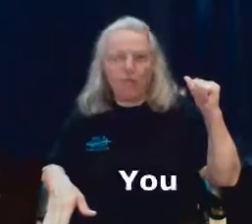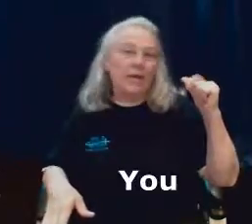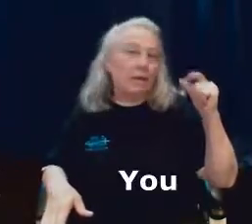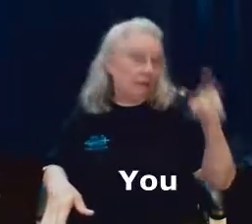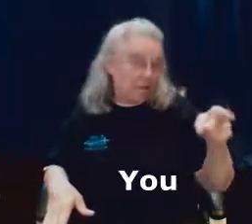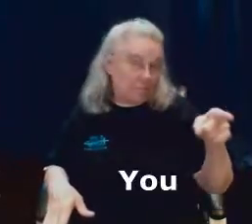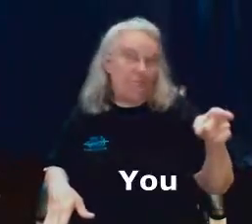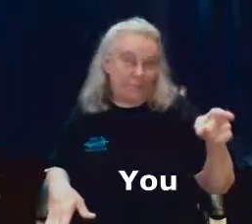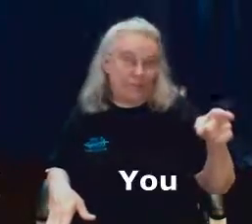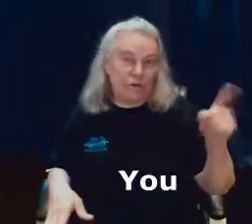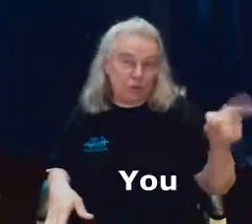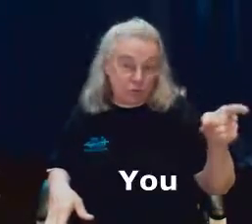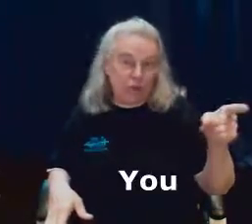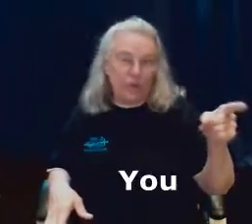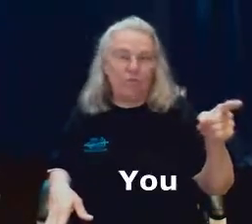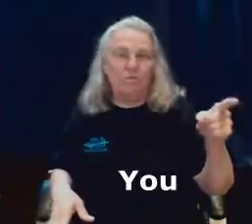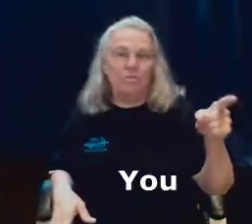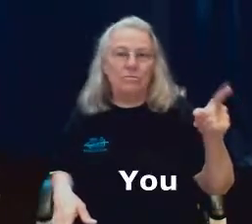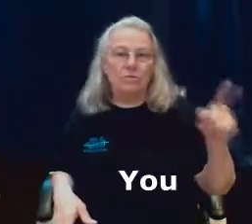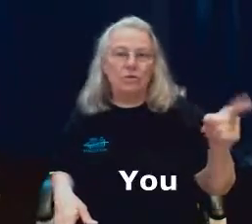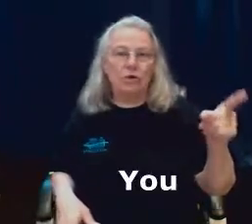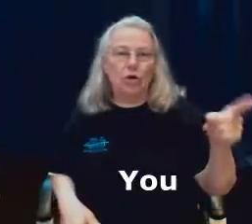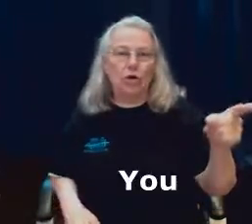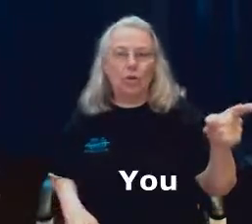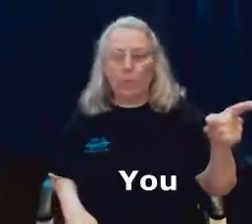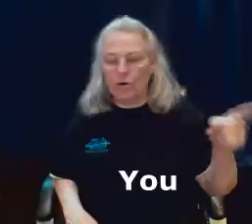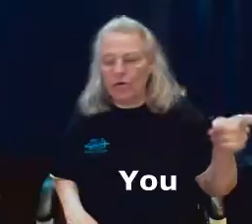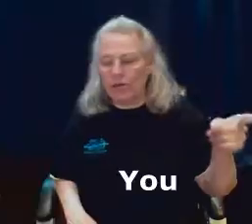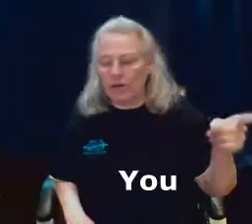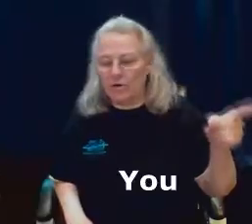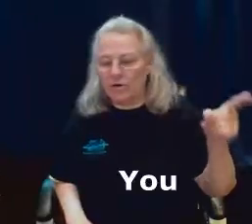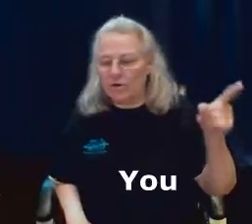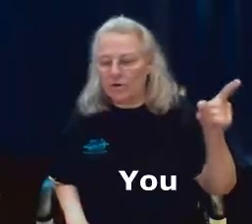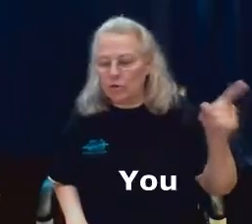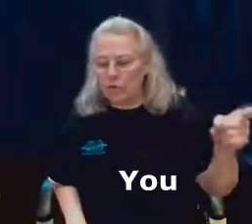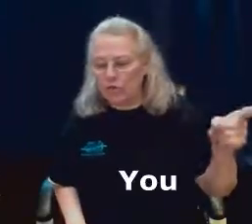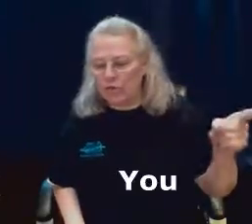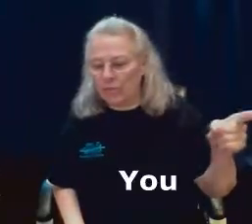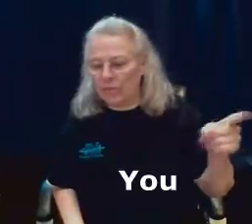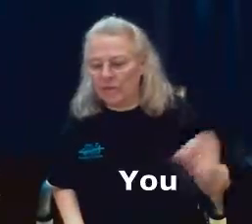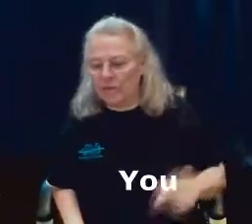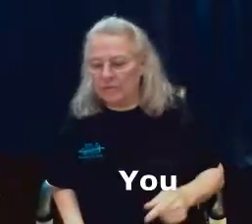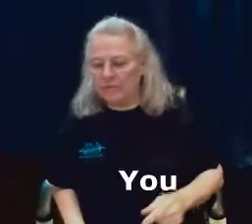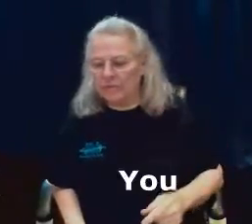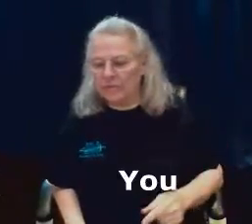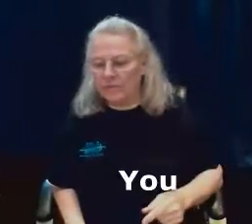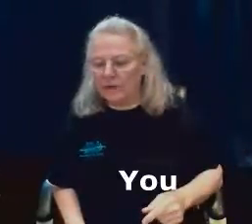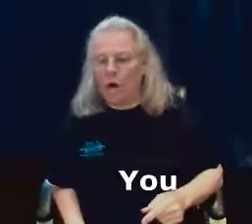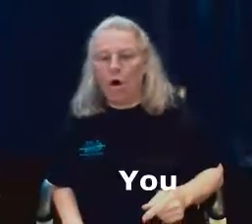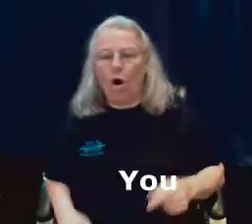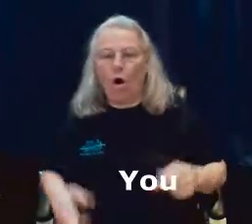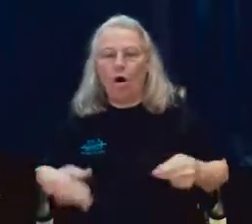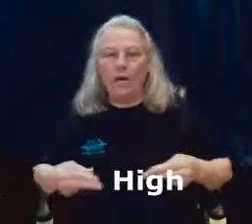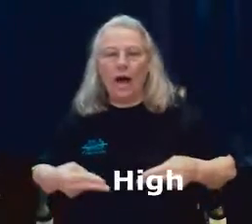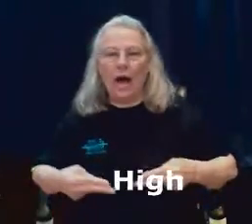and again, you're just going to show the pointer finger toward the person. On